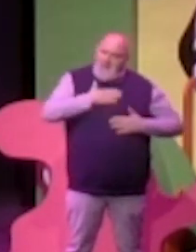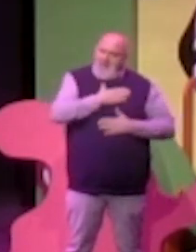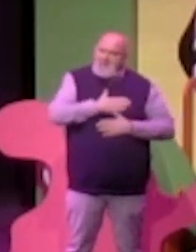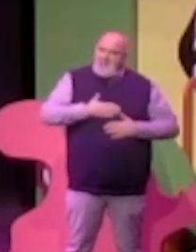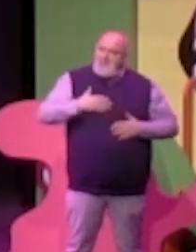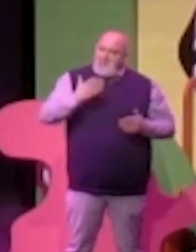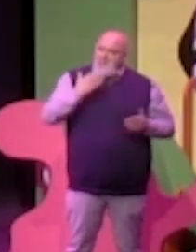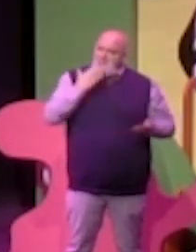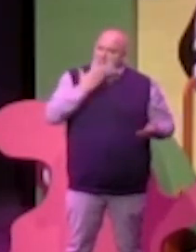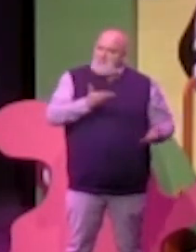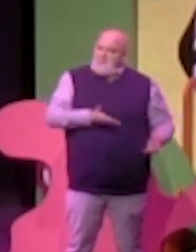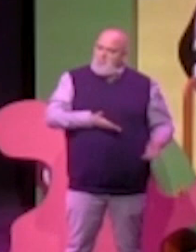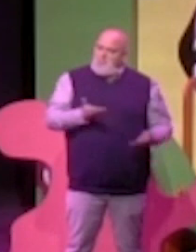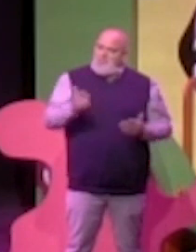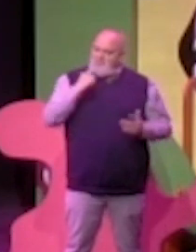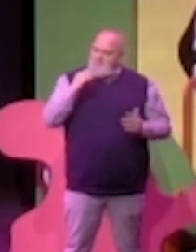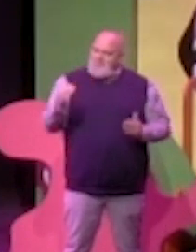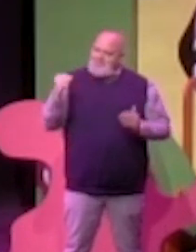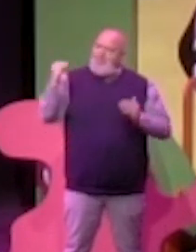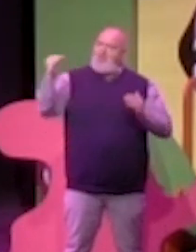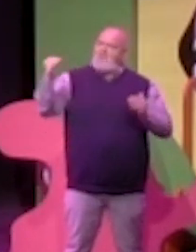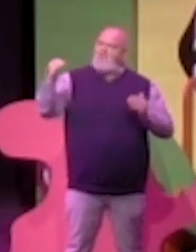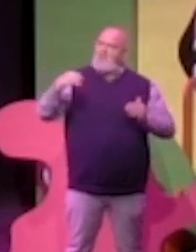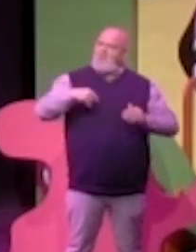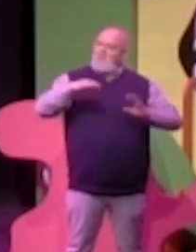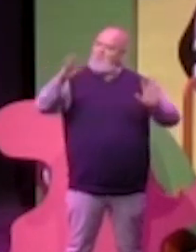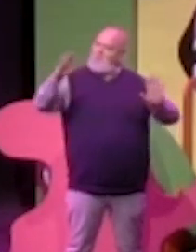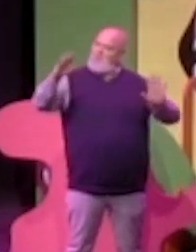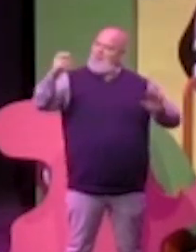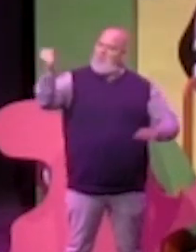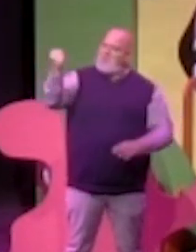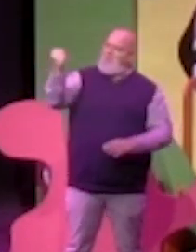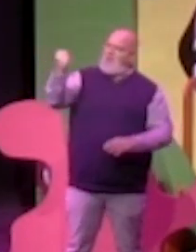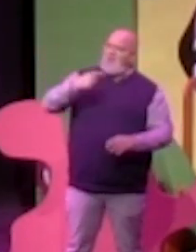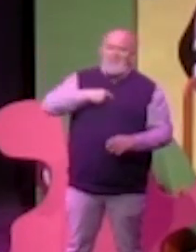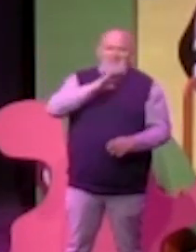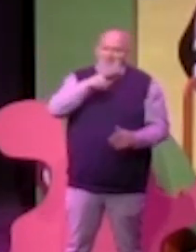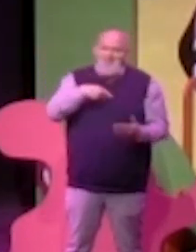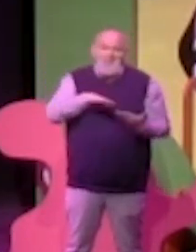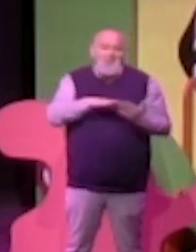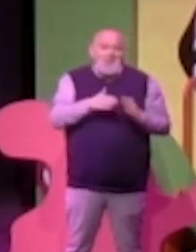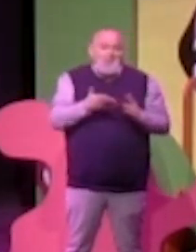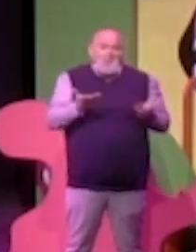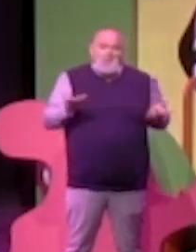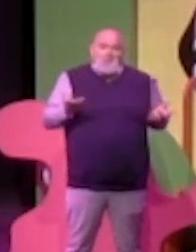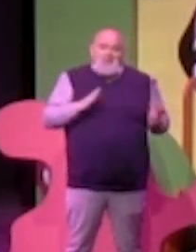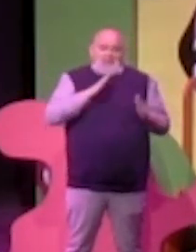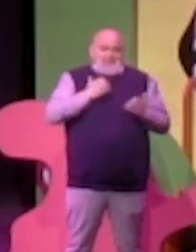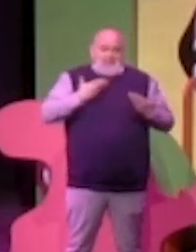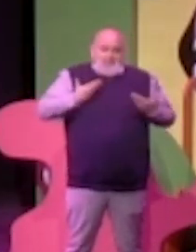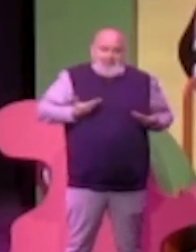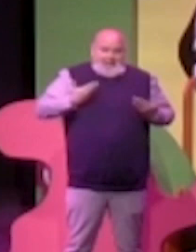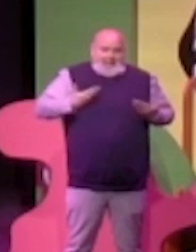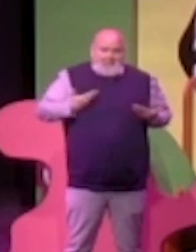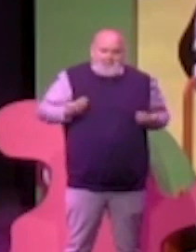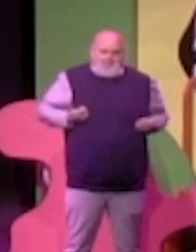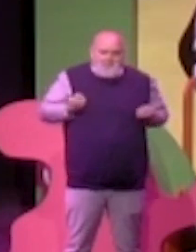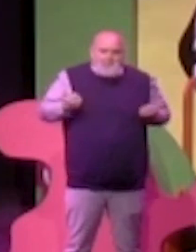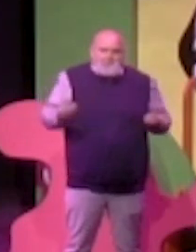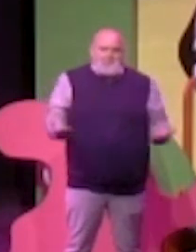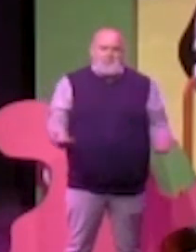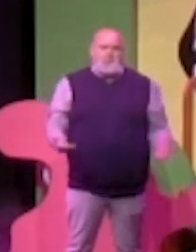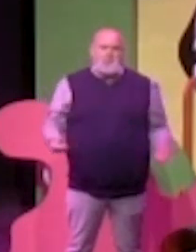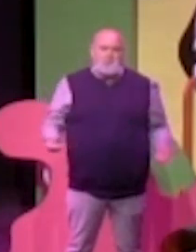of just like, hold on, can we just talk about humanity and like just being? Because these are really all